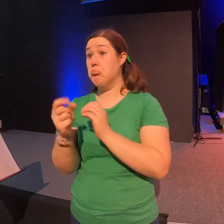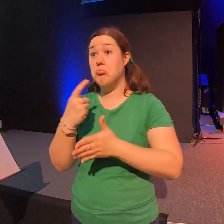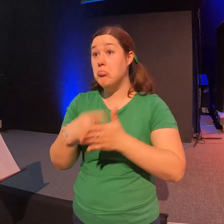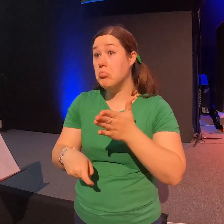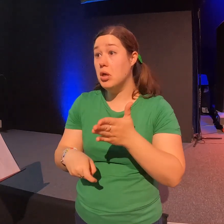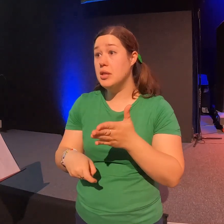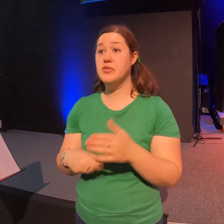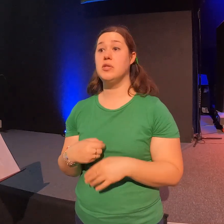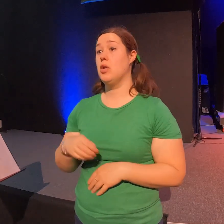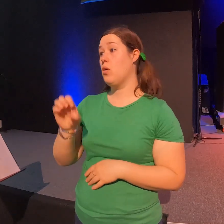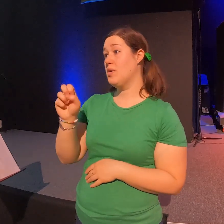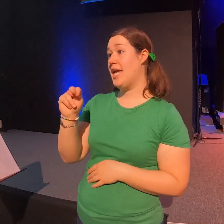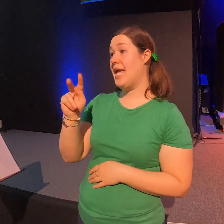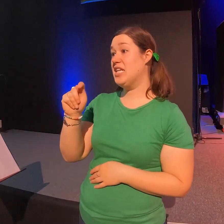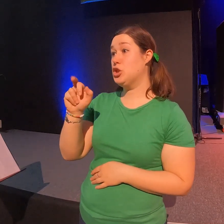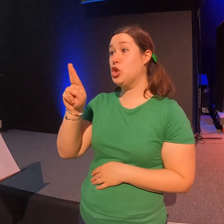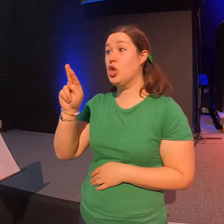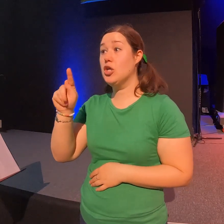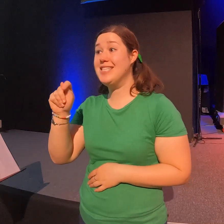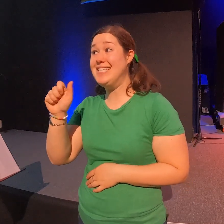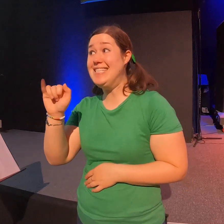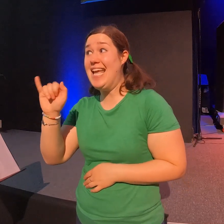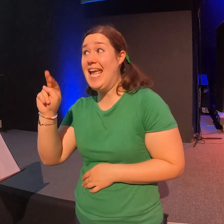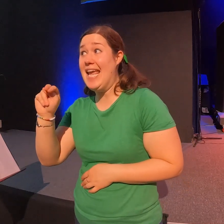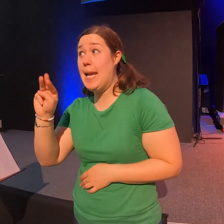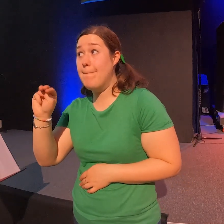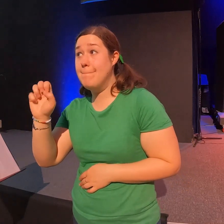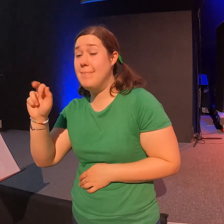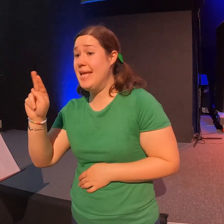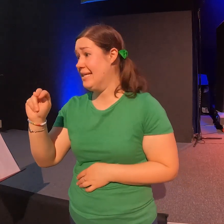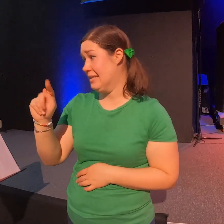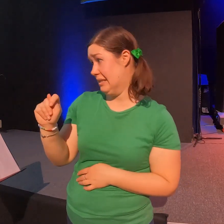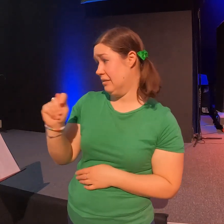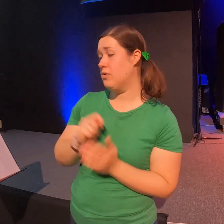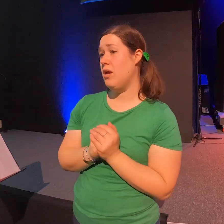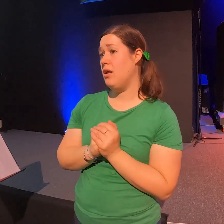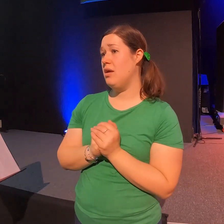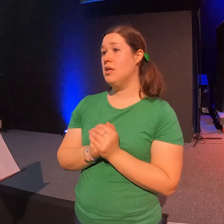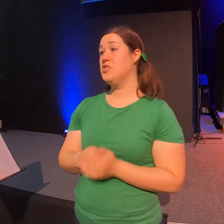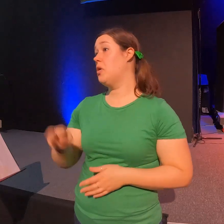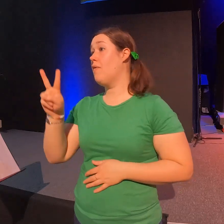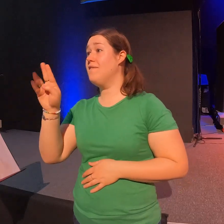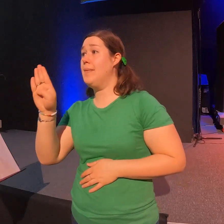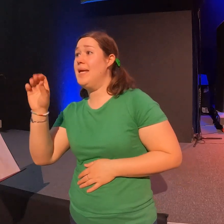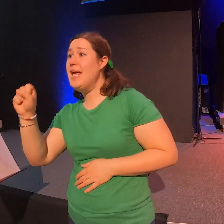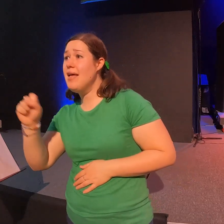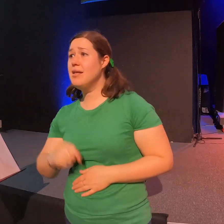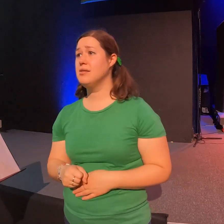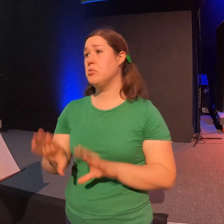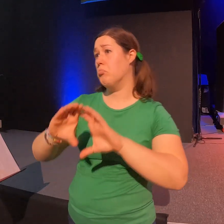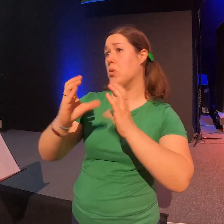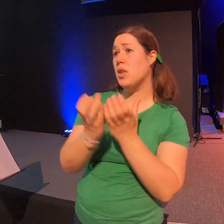this church for VBS. And there's nothing wrong with that, but here's the problem. When crisis hits,